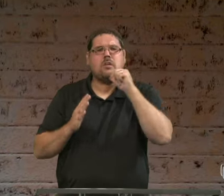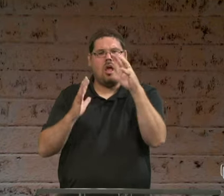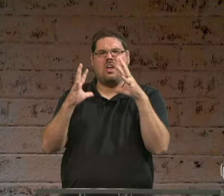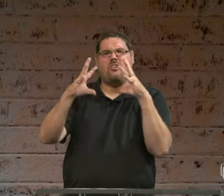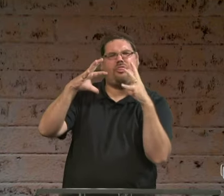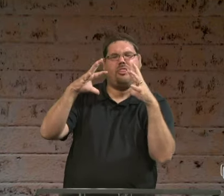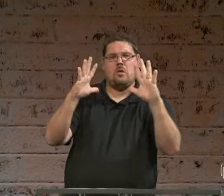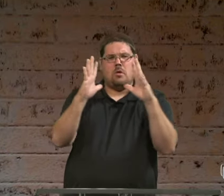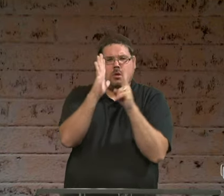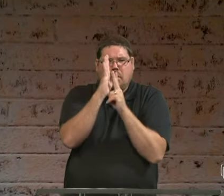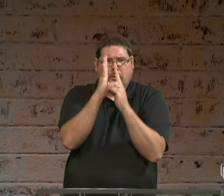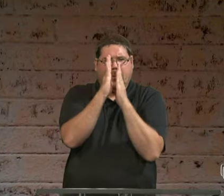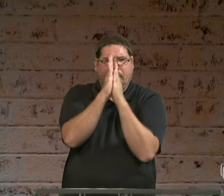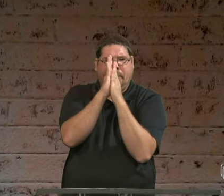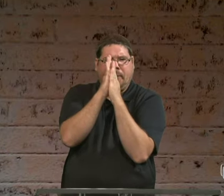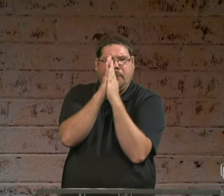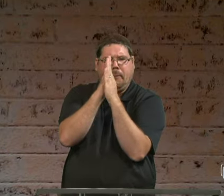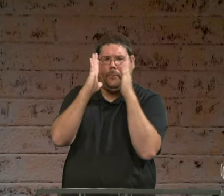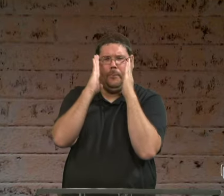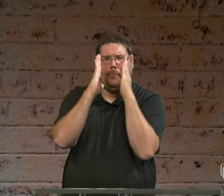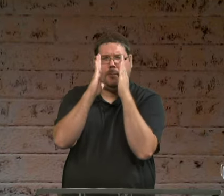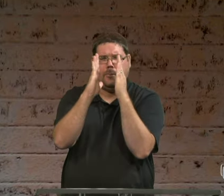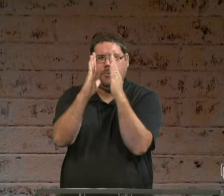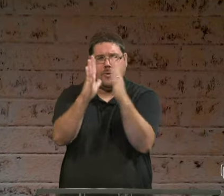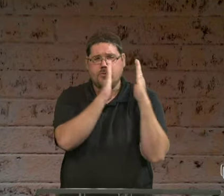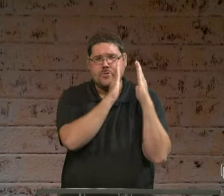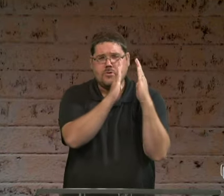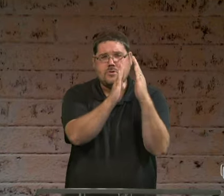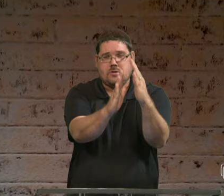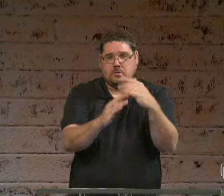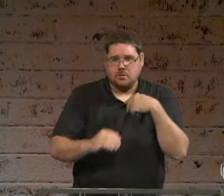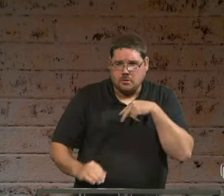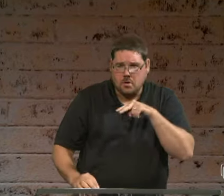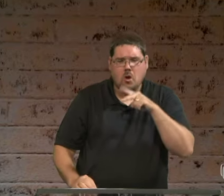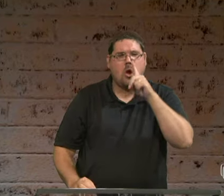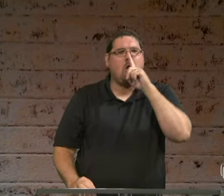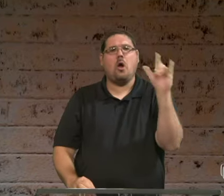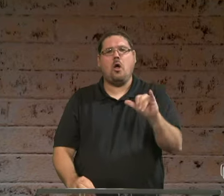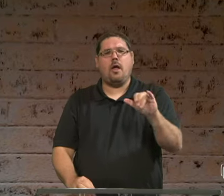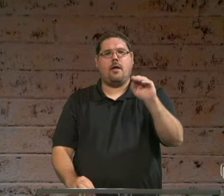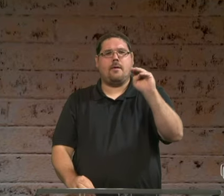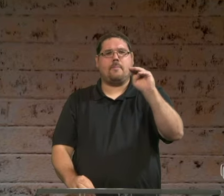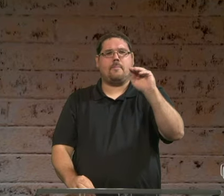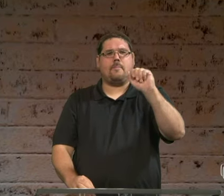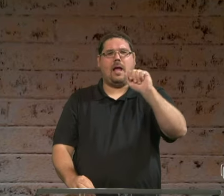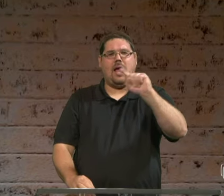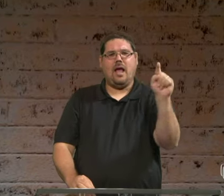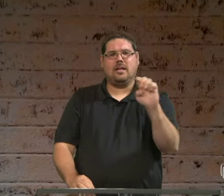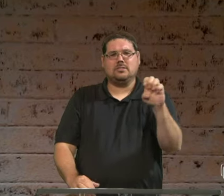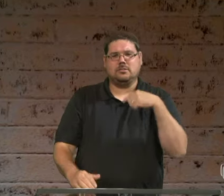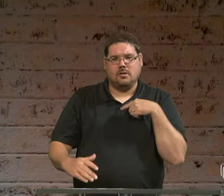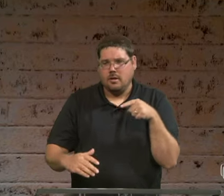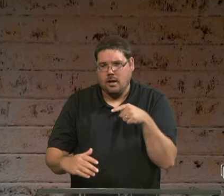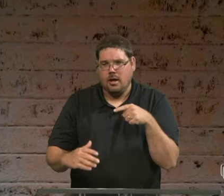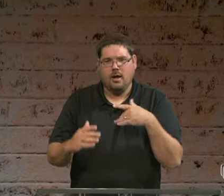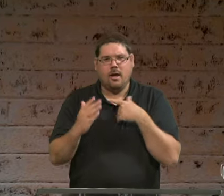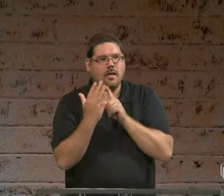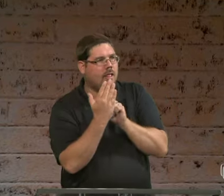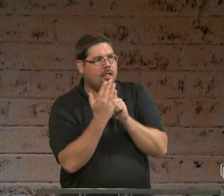planted to become hedges, and they were perfectly manicured. And it looked like a maze, as a